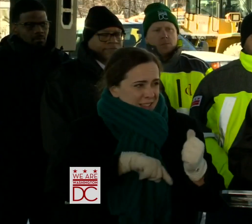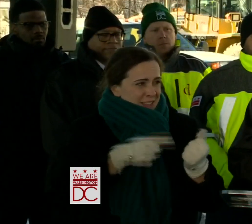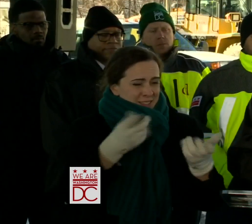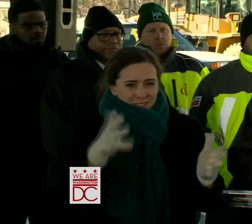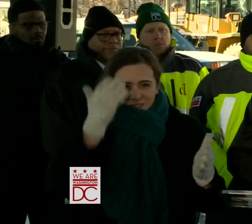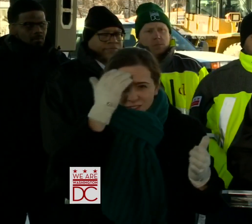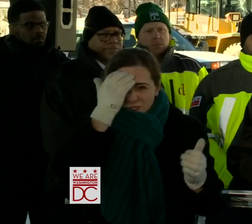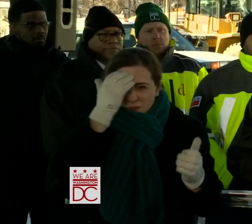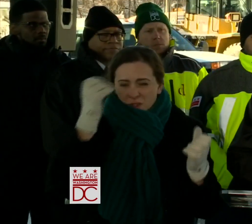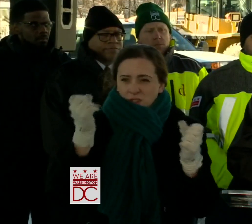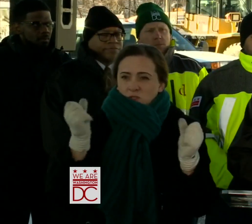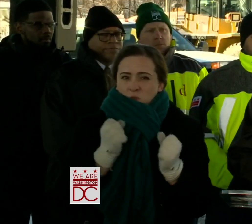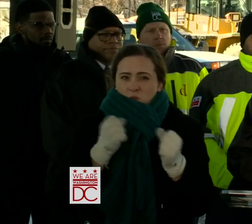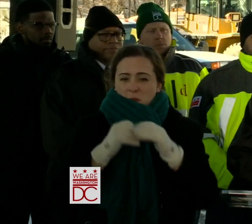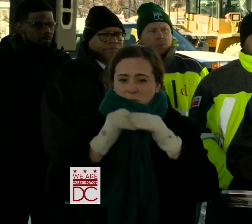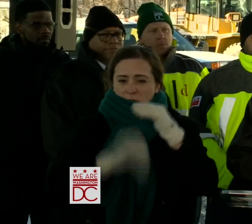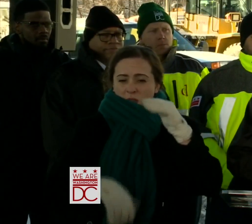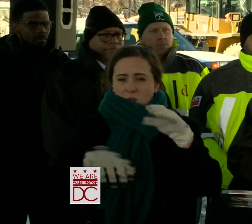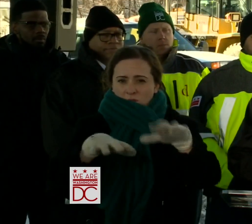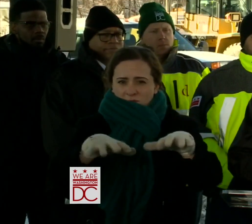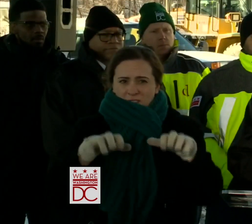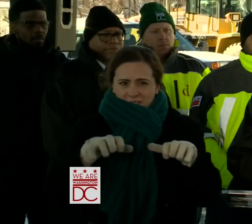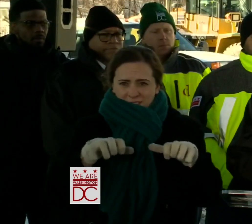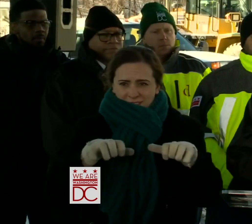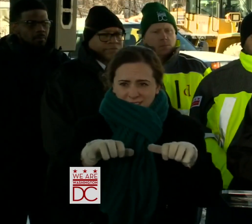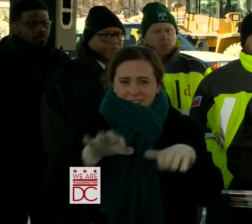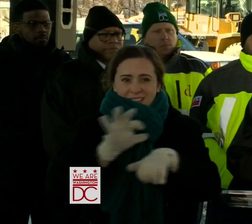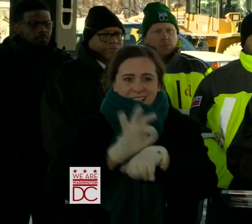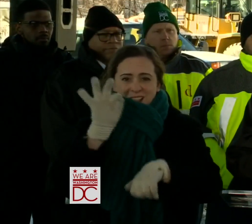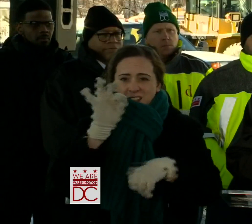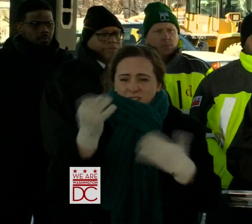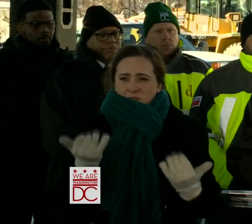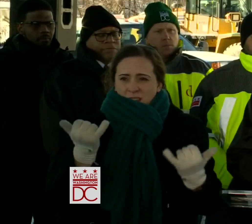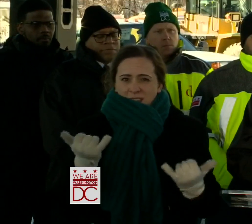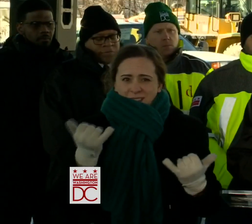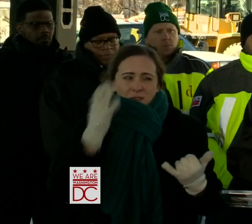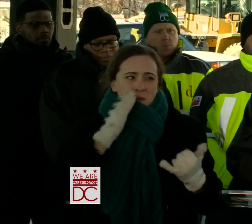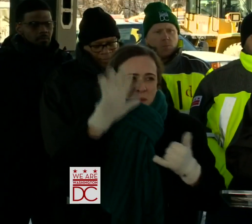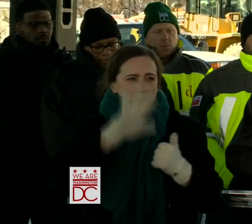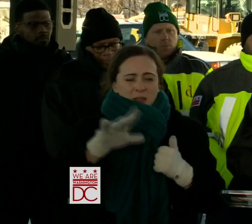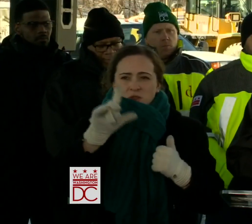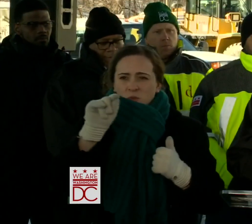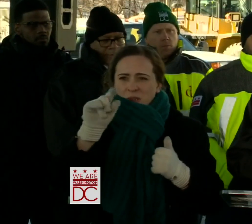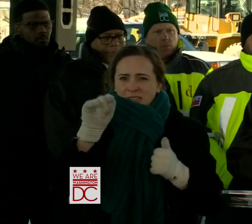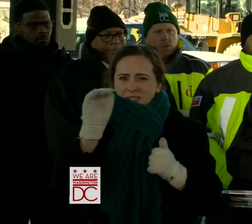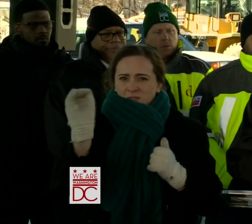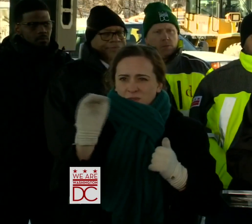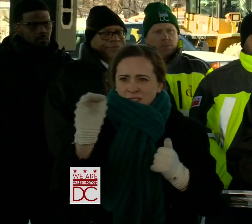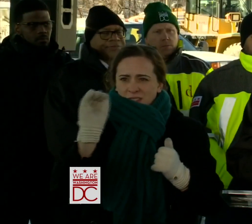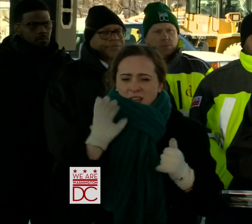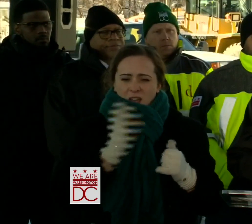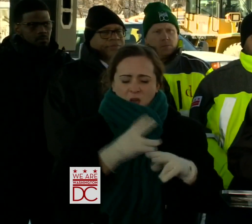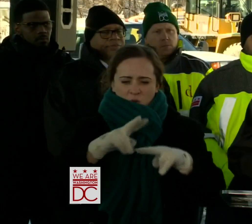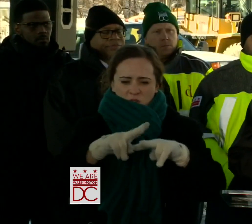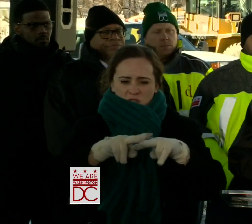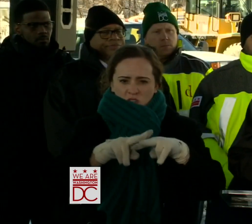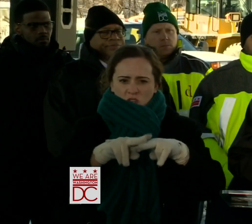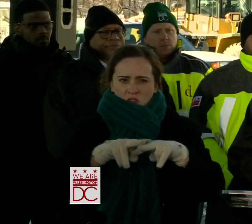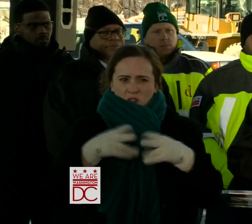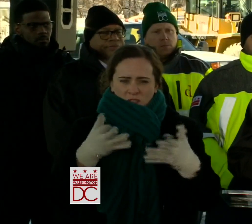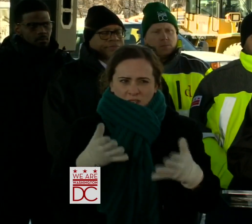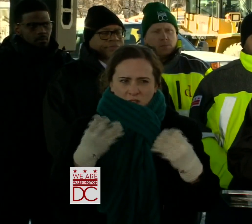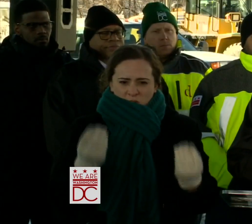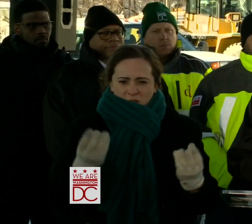know, it's cold. We're below freezing. As of 9 o'clock tonight, we'll be around that 20-degree mark where the salt that we put down on the roads that are